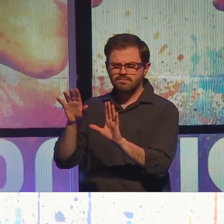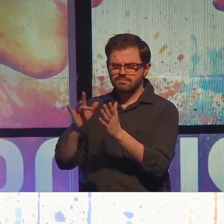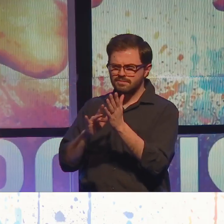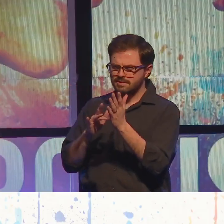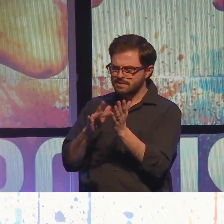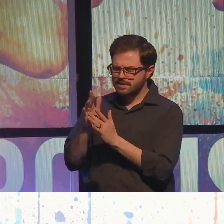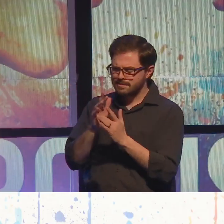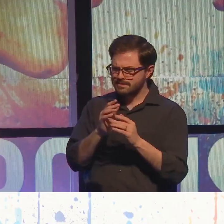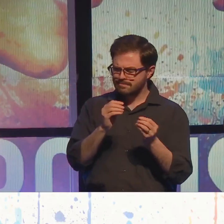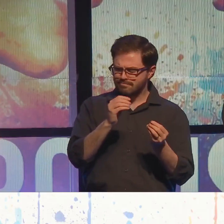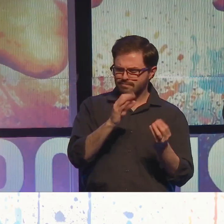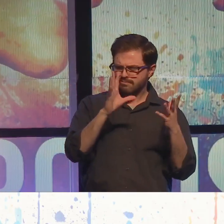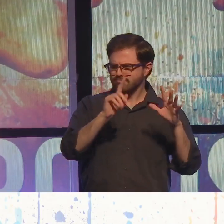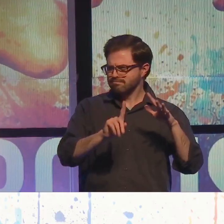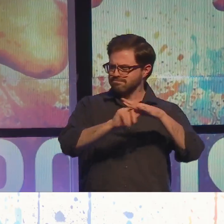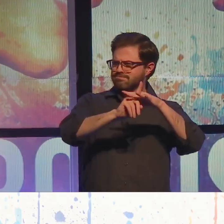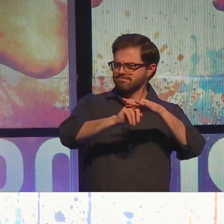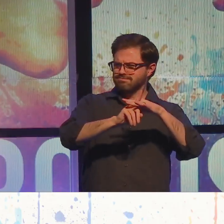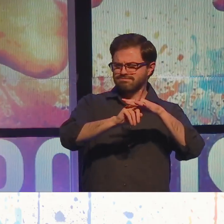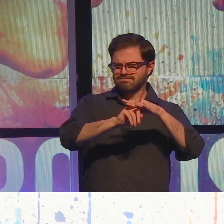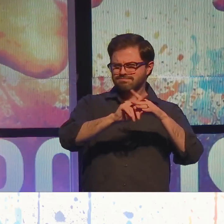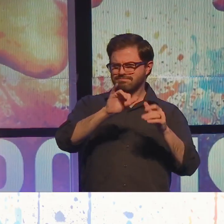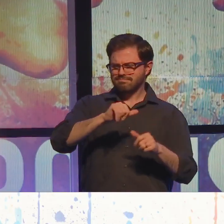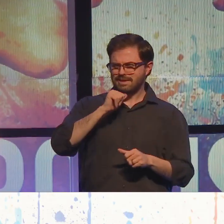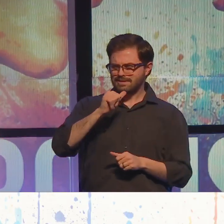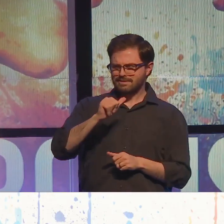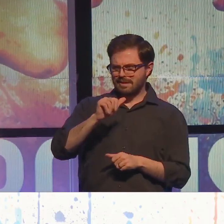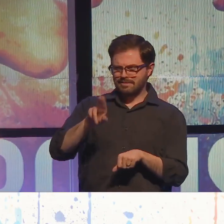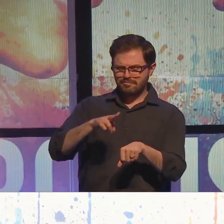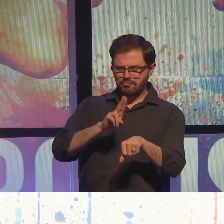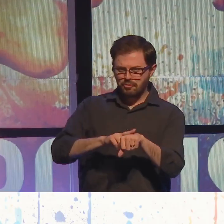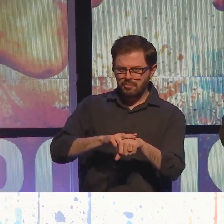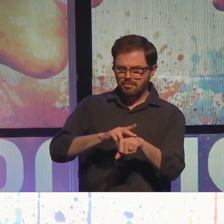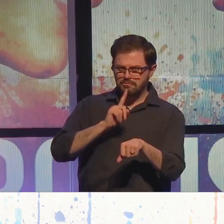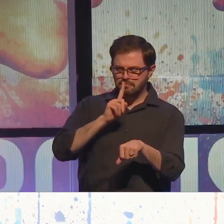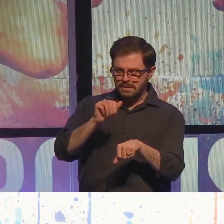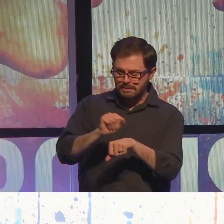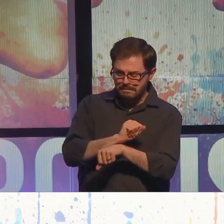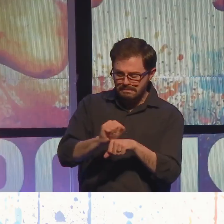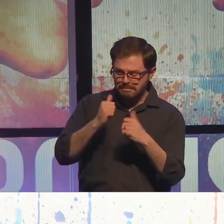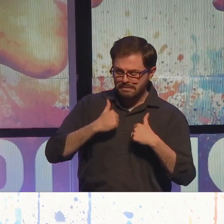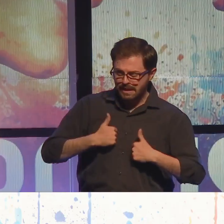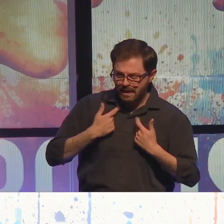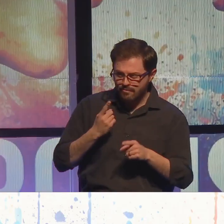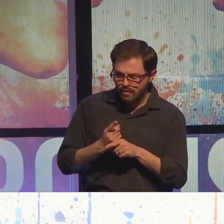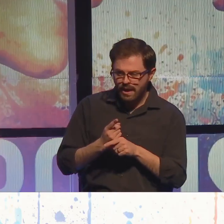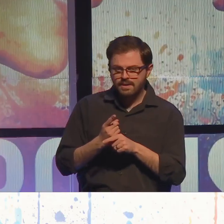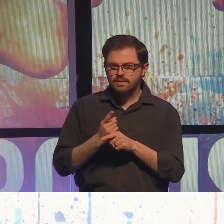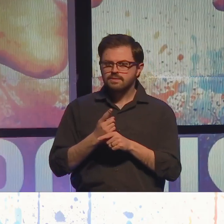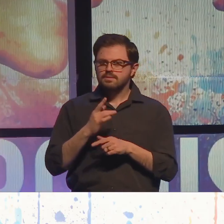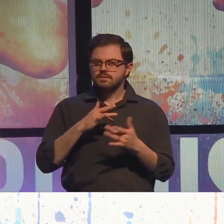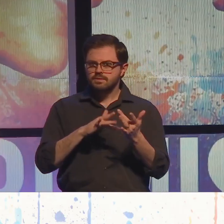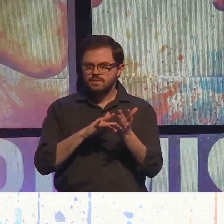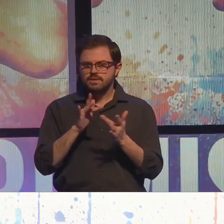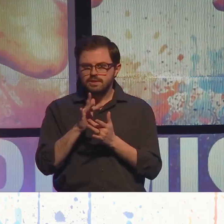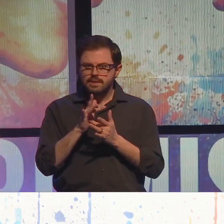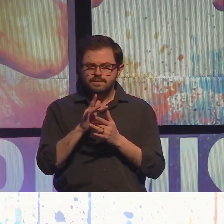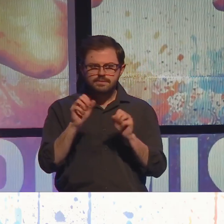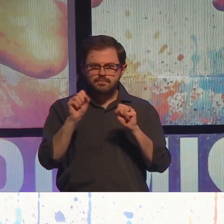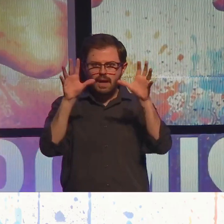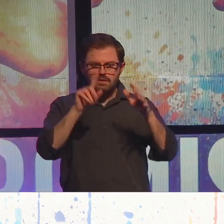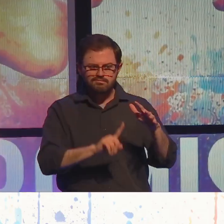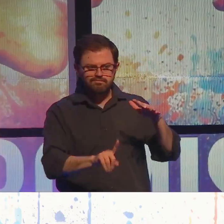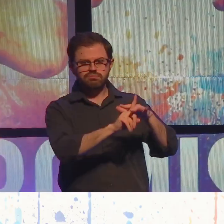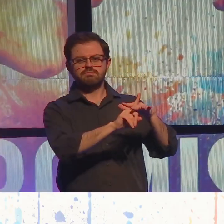not normal embodied reality, okay? So he shows up in the middle of the room. Now remember, paranormal, it just